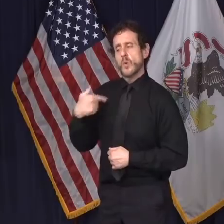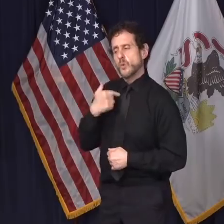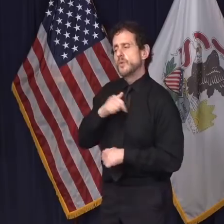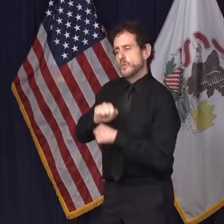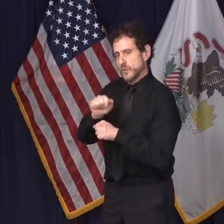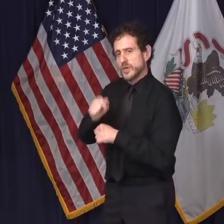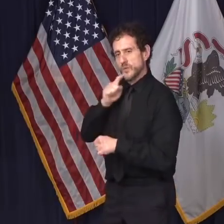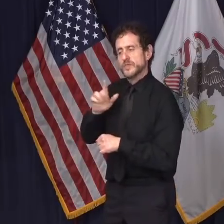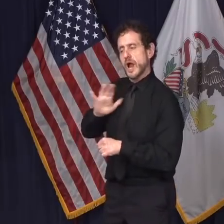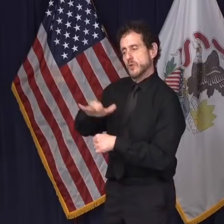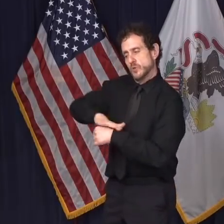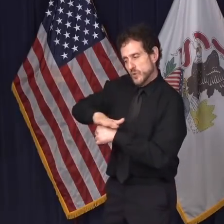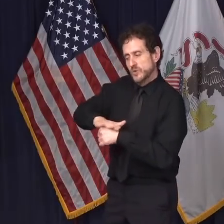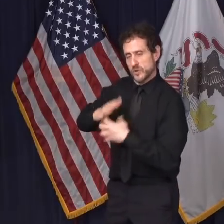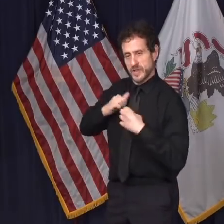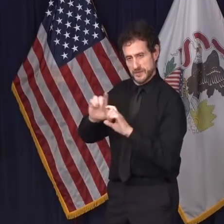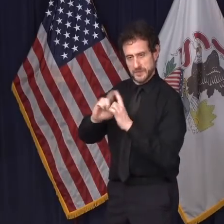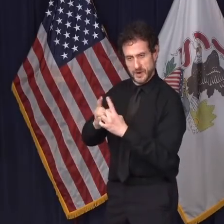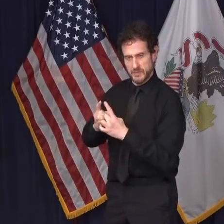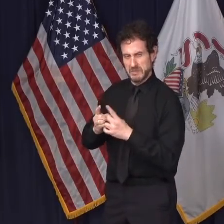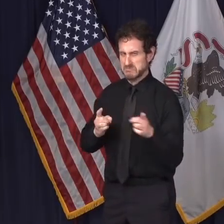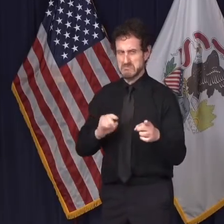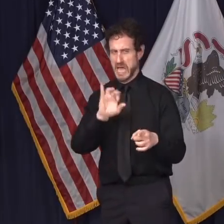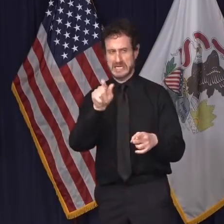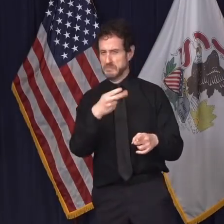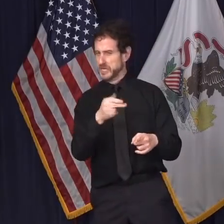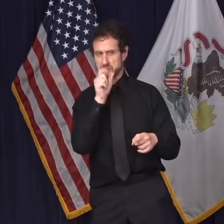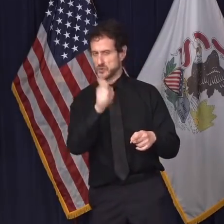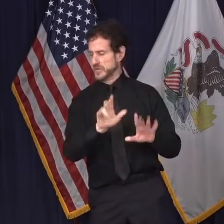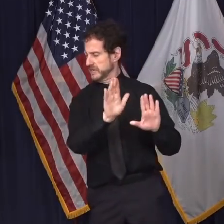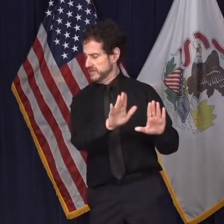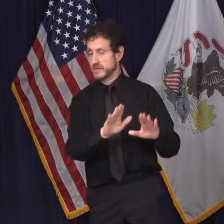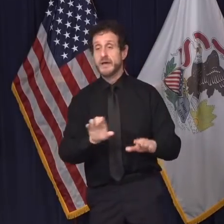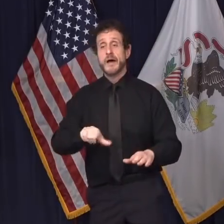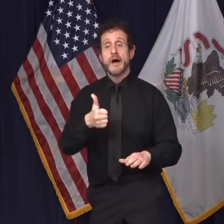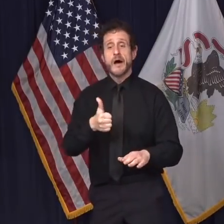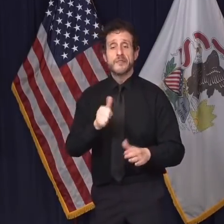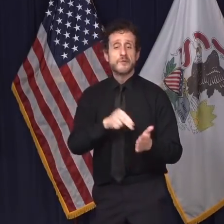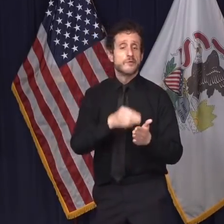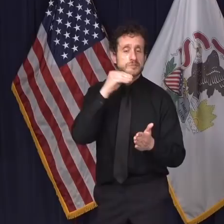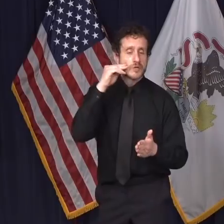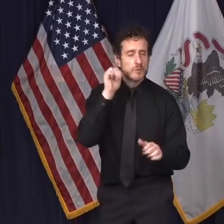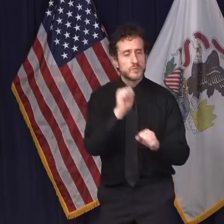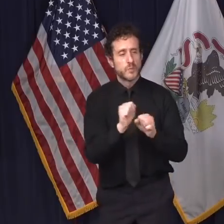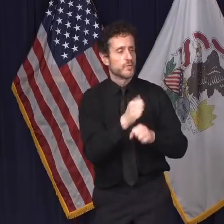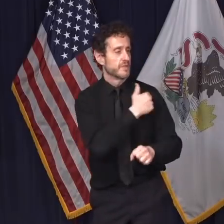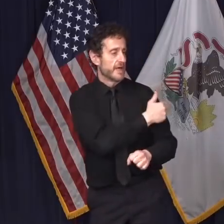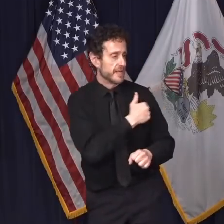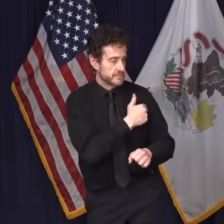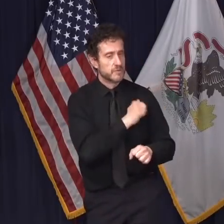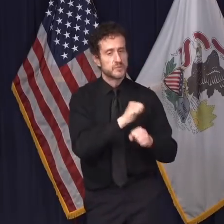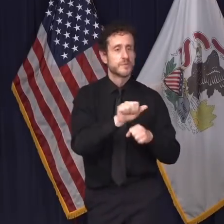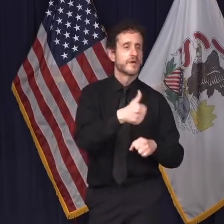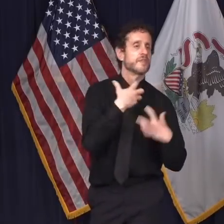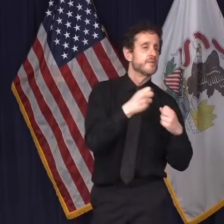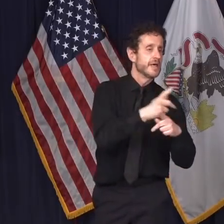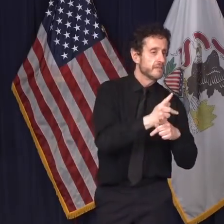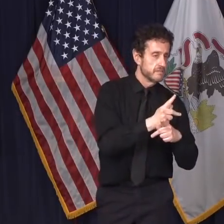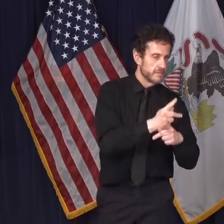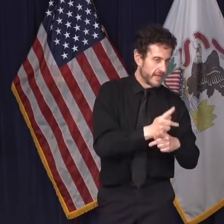health department instead. Others work with their local hospitals and health centers to source and conduct